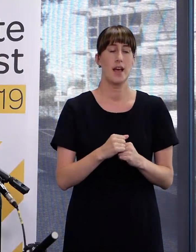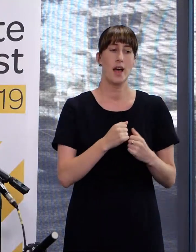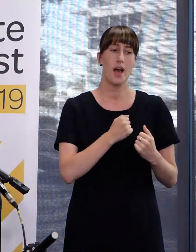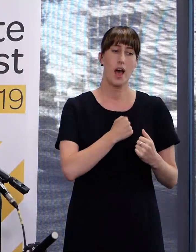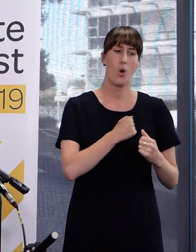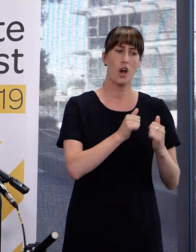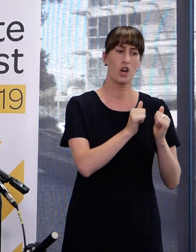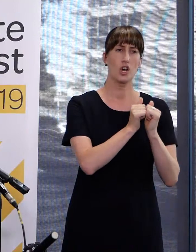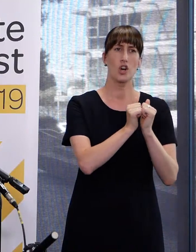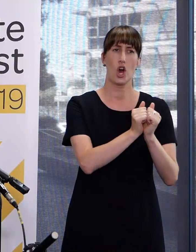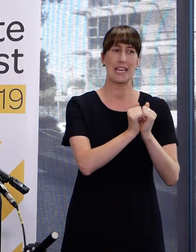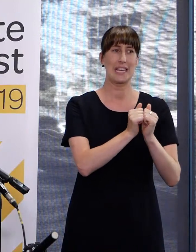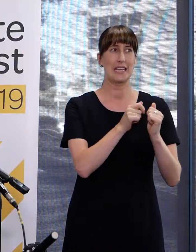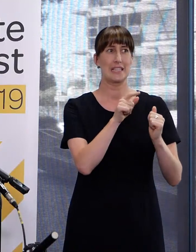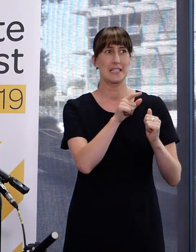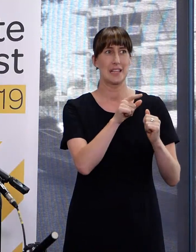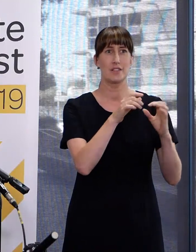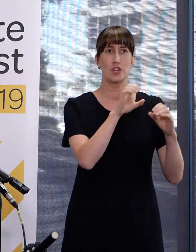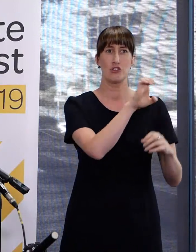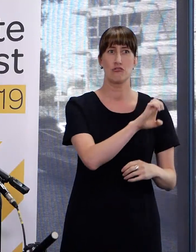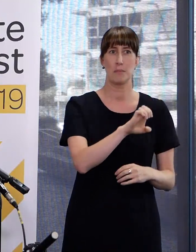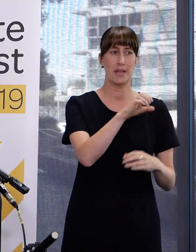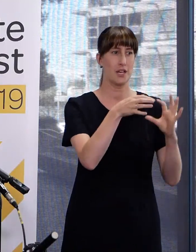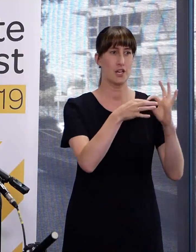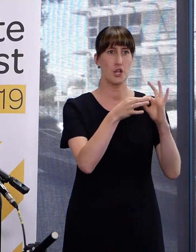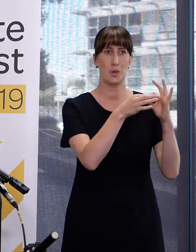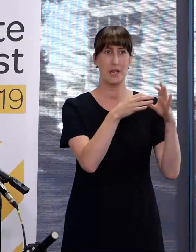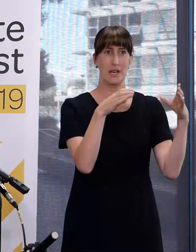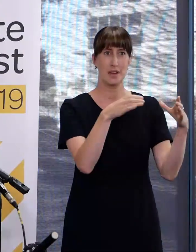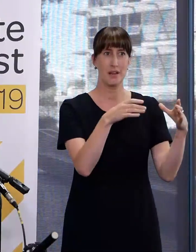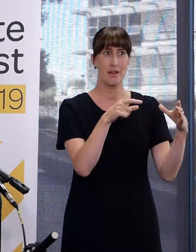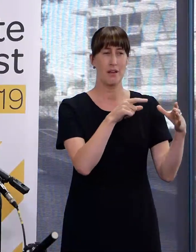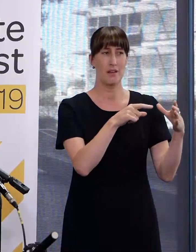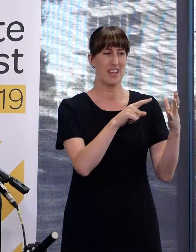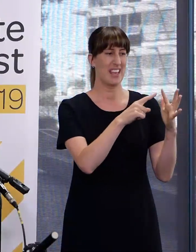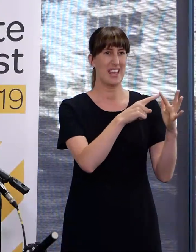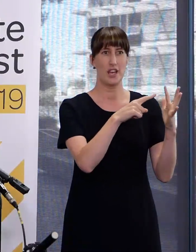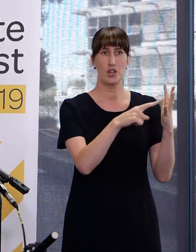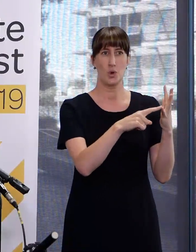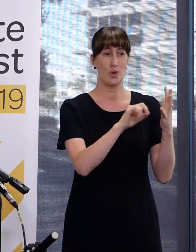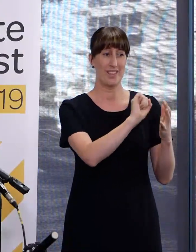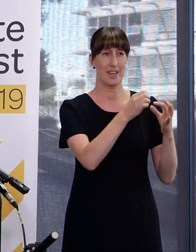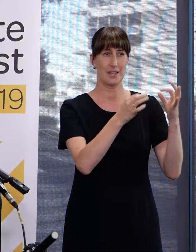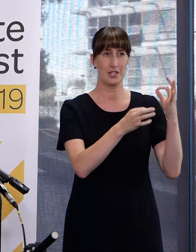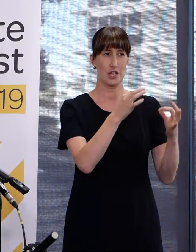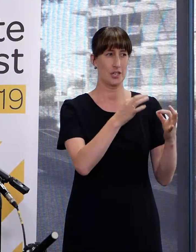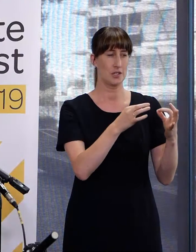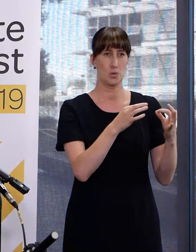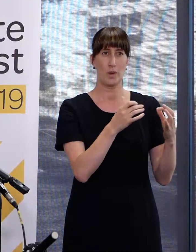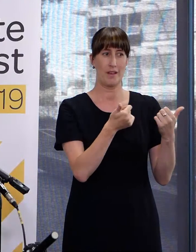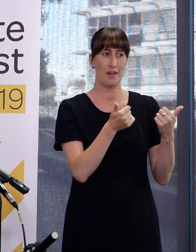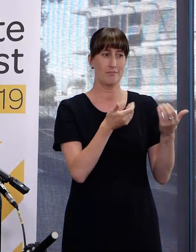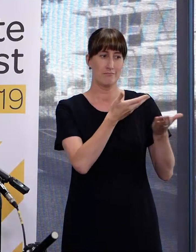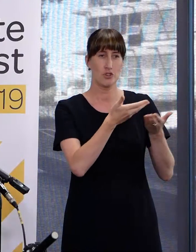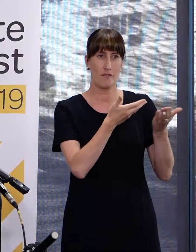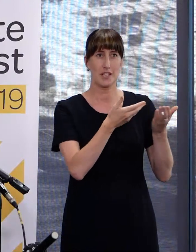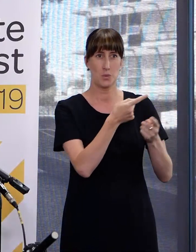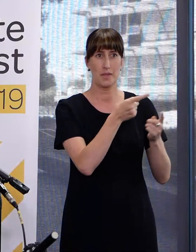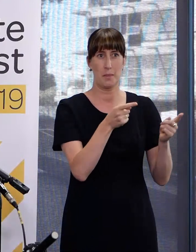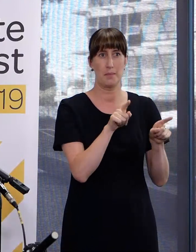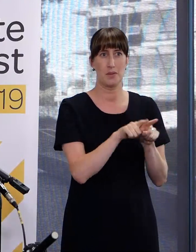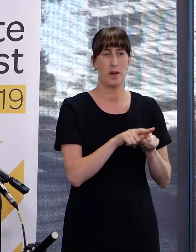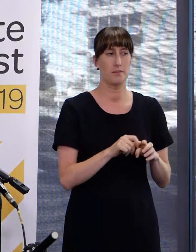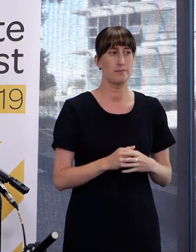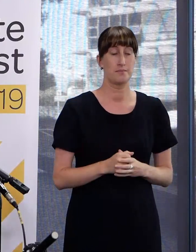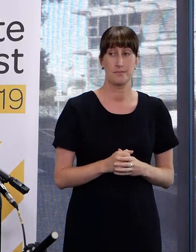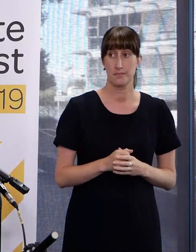in the European Union about the impact of any decisions the EU may make. So they're already having those conversations. In the last several